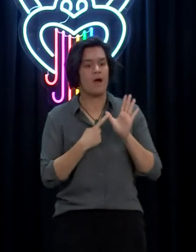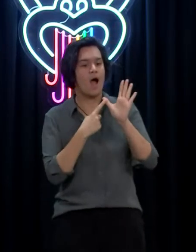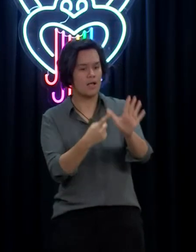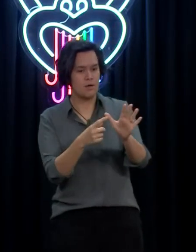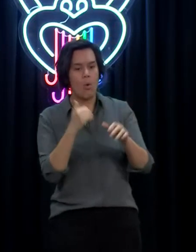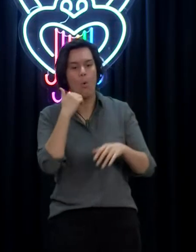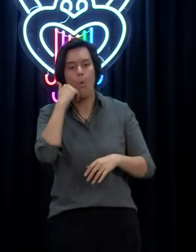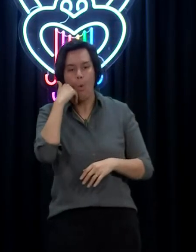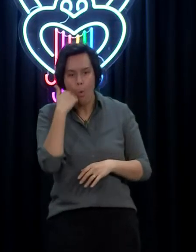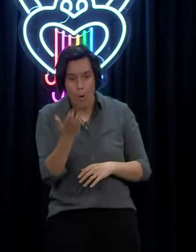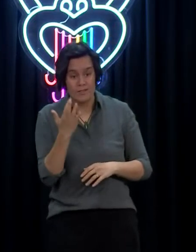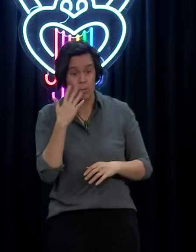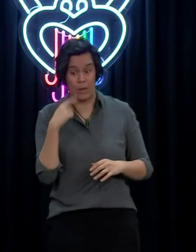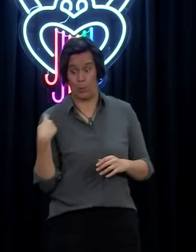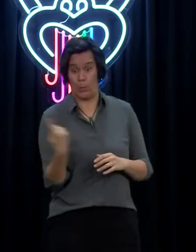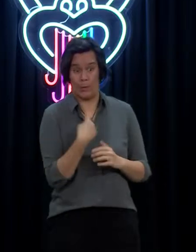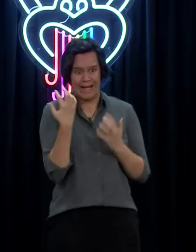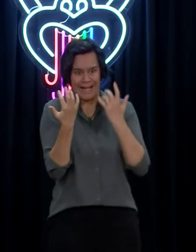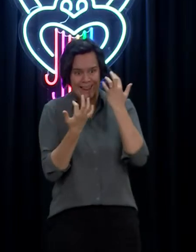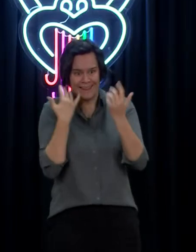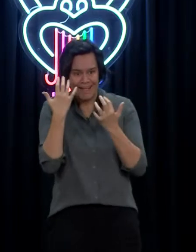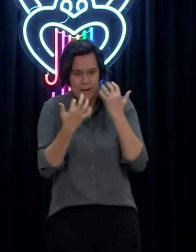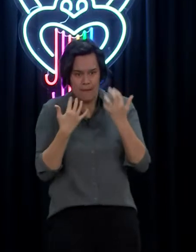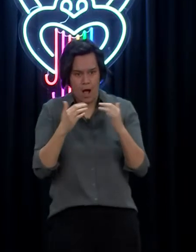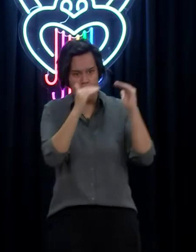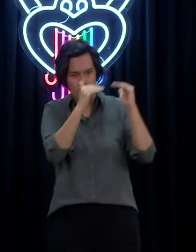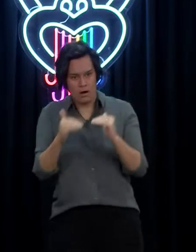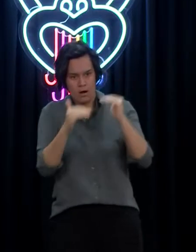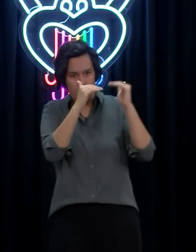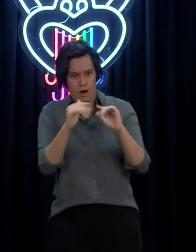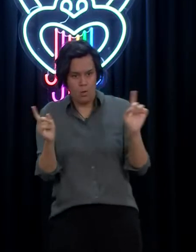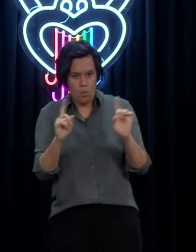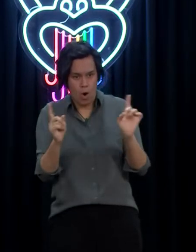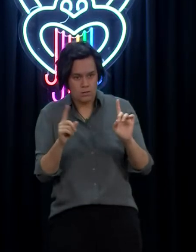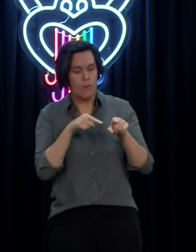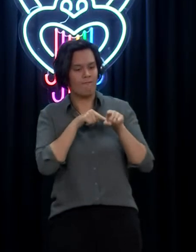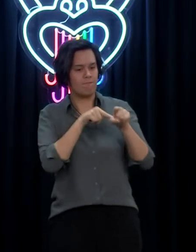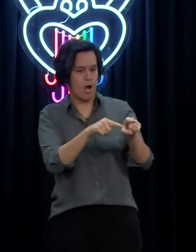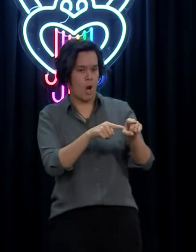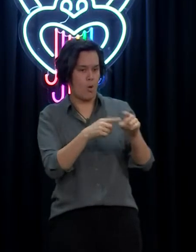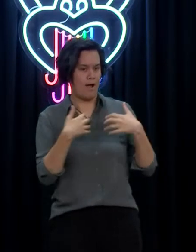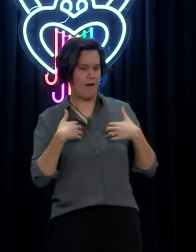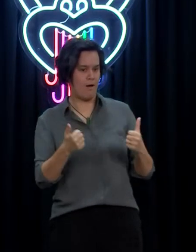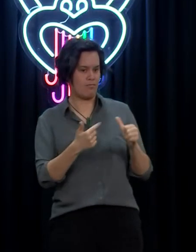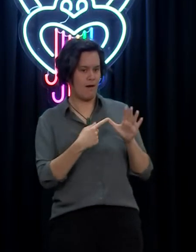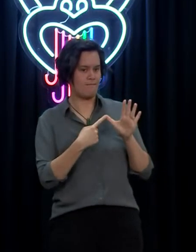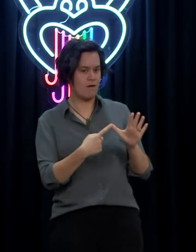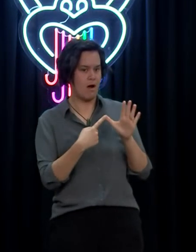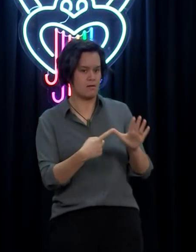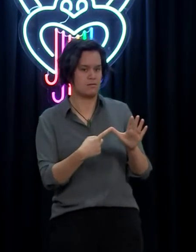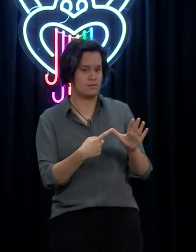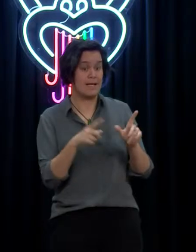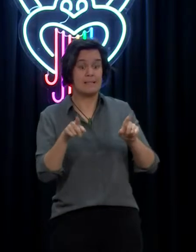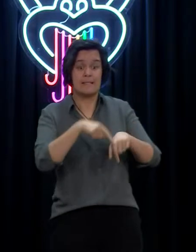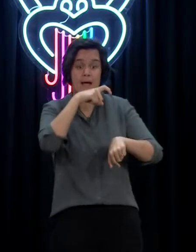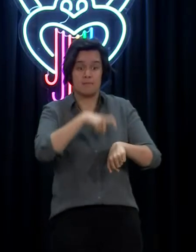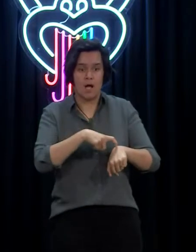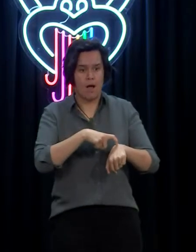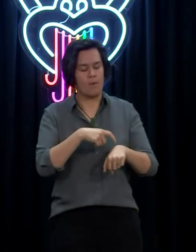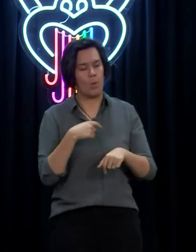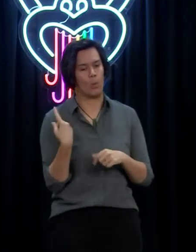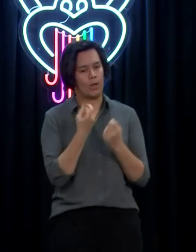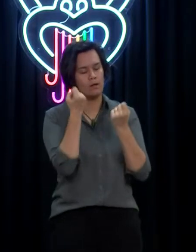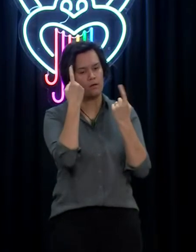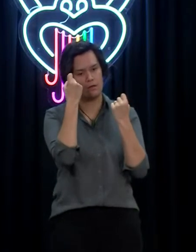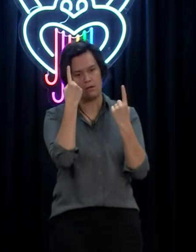our decision on the basis of public health advice, and that is what guides our decision. But we absolutely appreciate the fact that